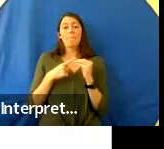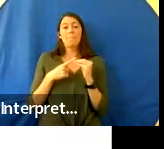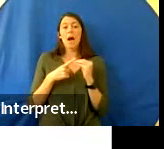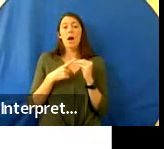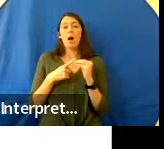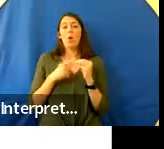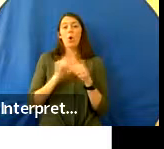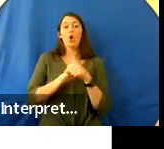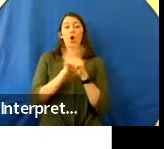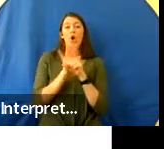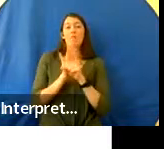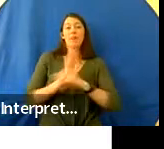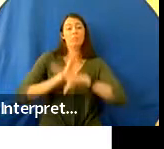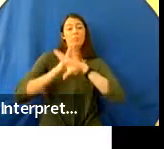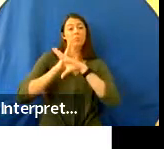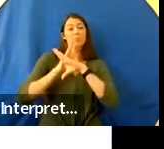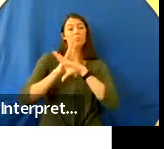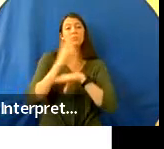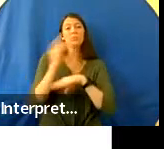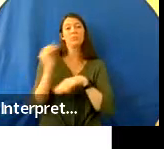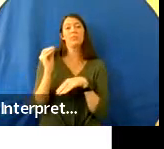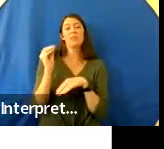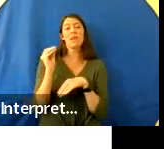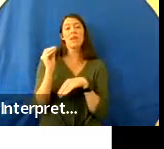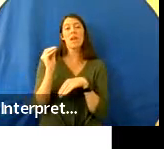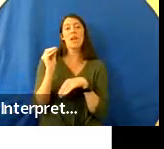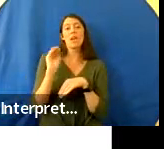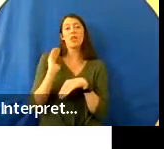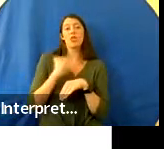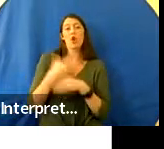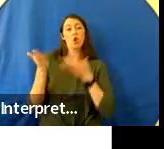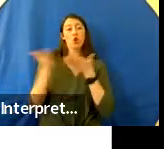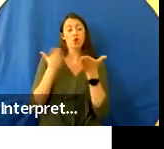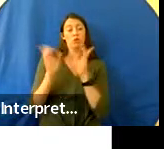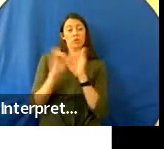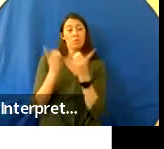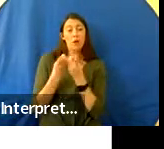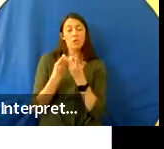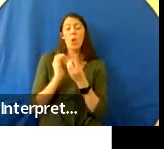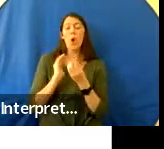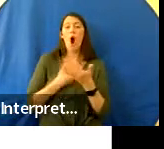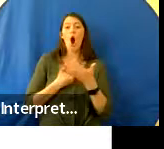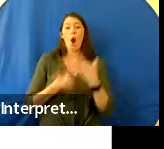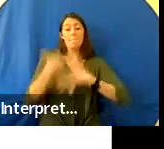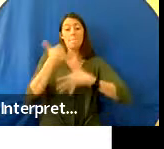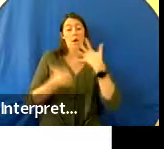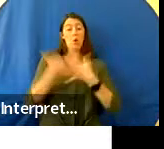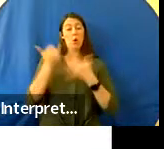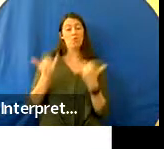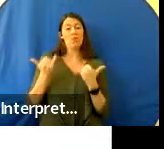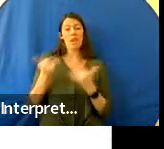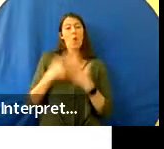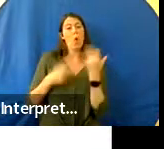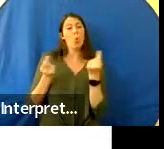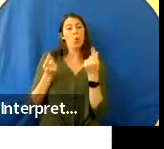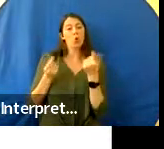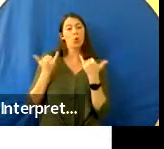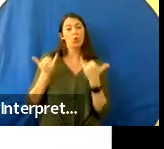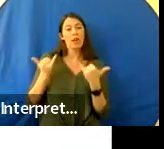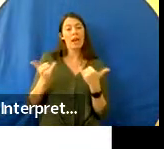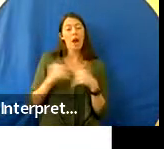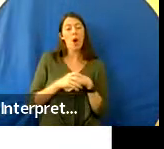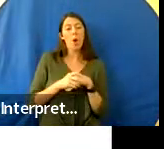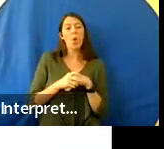Prevention and Mitigation Services Division is focused on right now, what our current priorities are. and talk to you a little bit about some